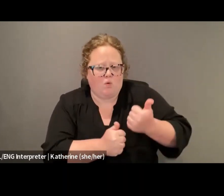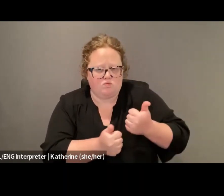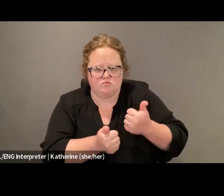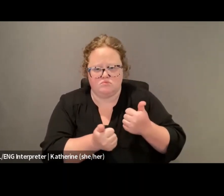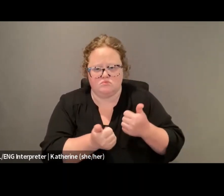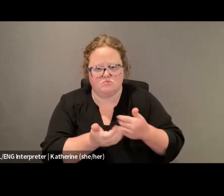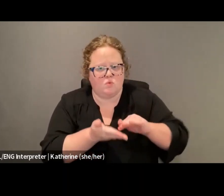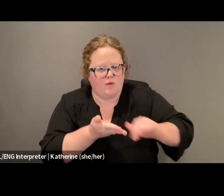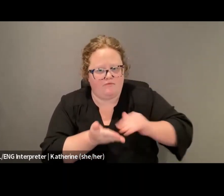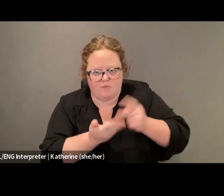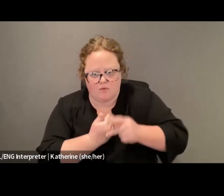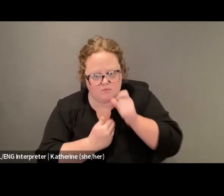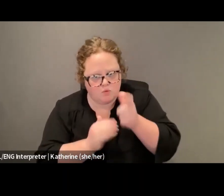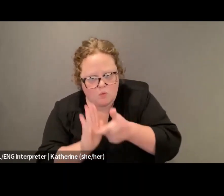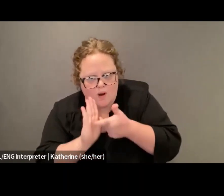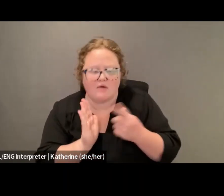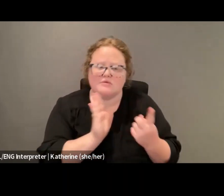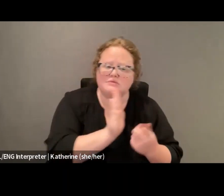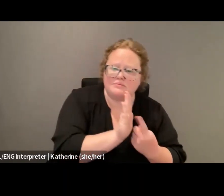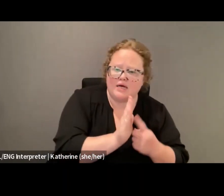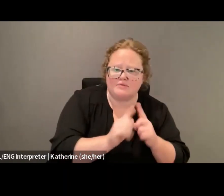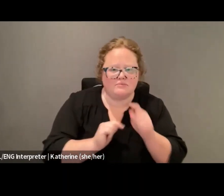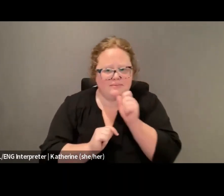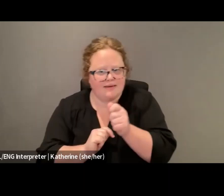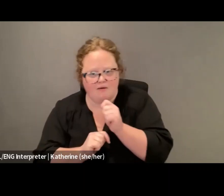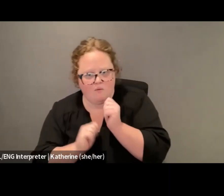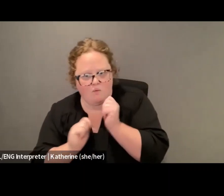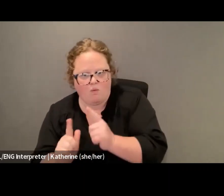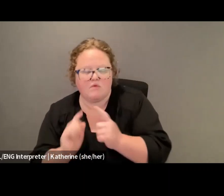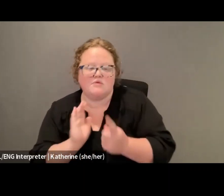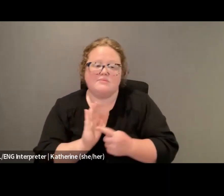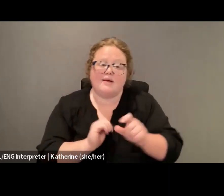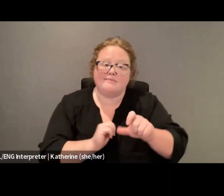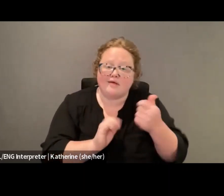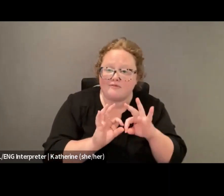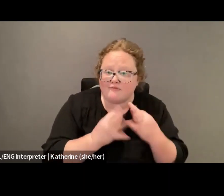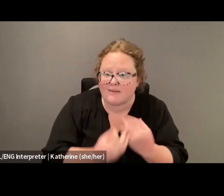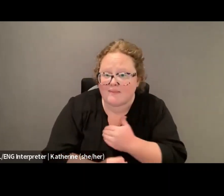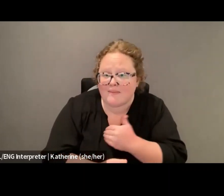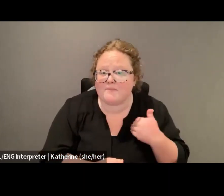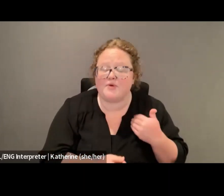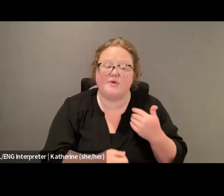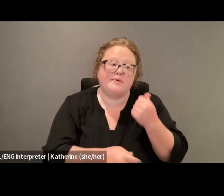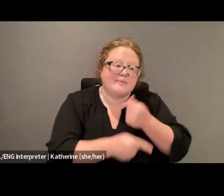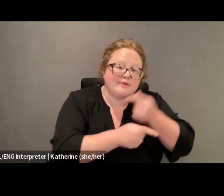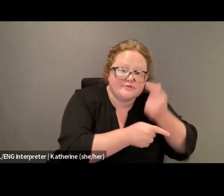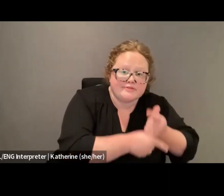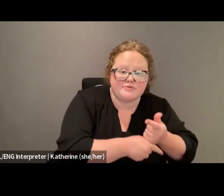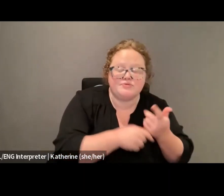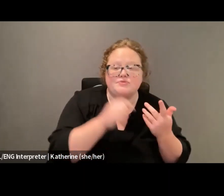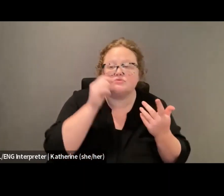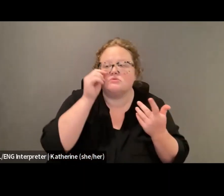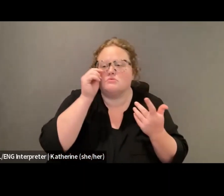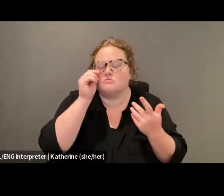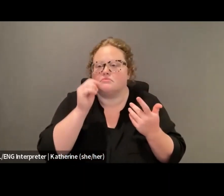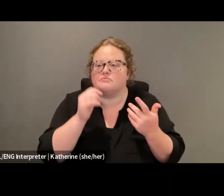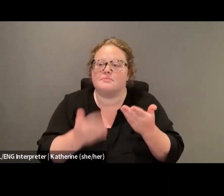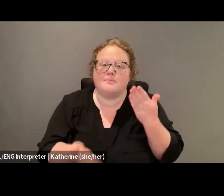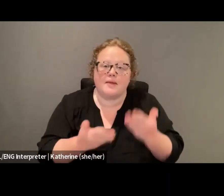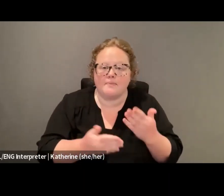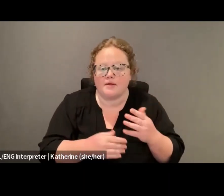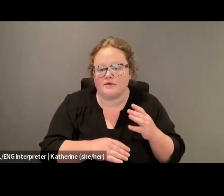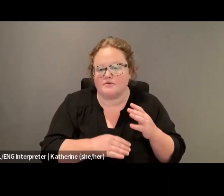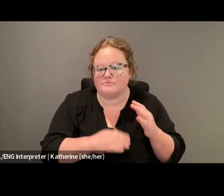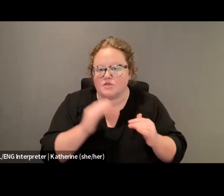We often see other folks, like a different family member, a sibling perhaps, a adult child, or